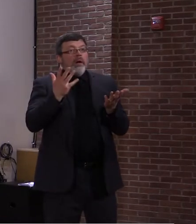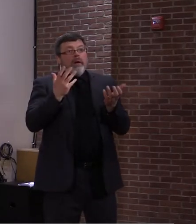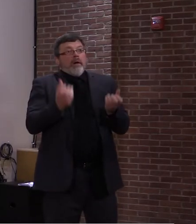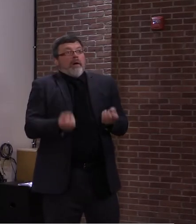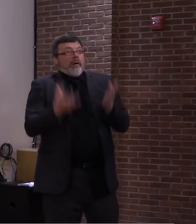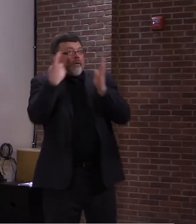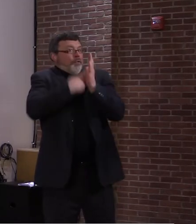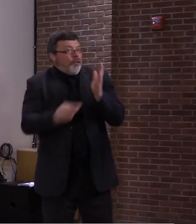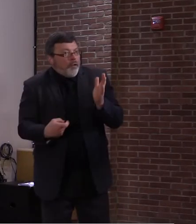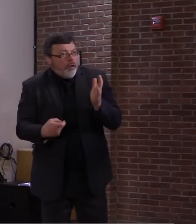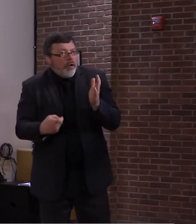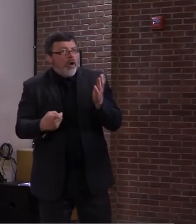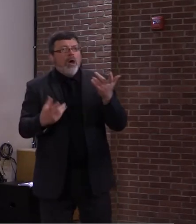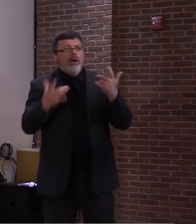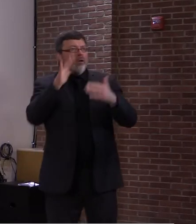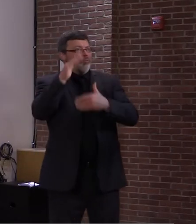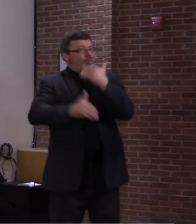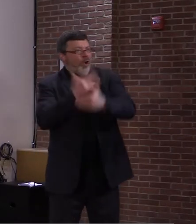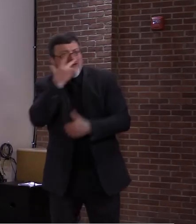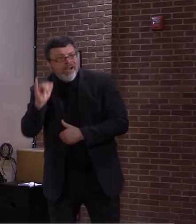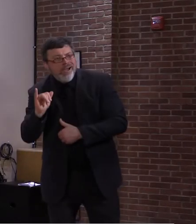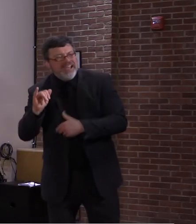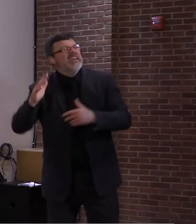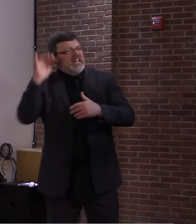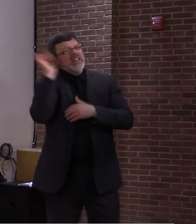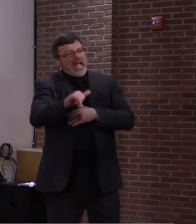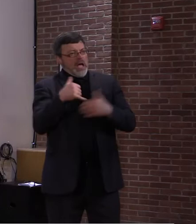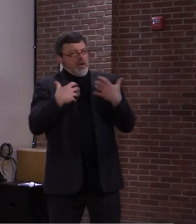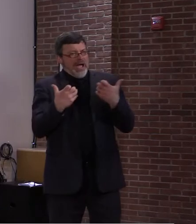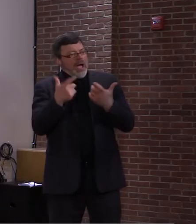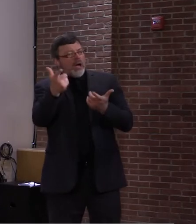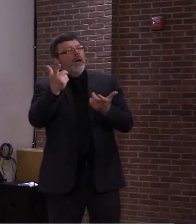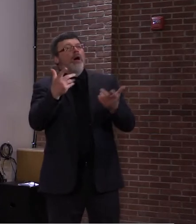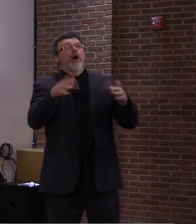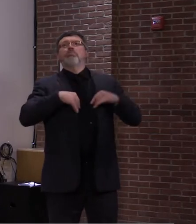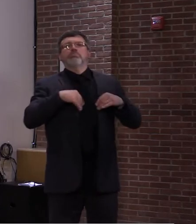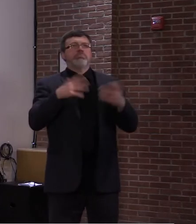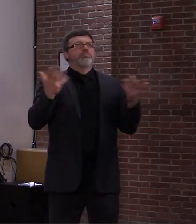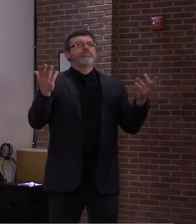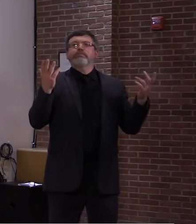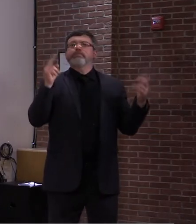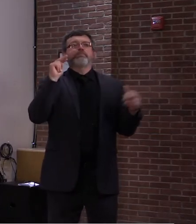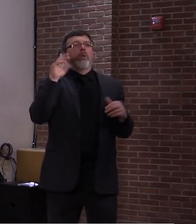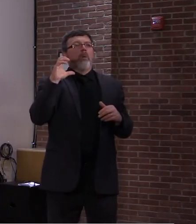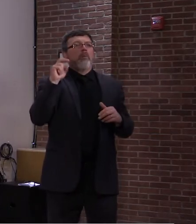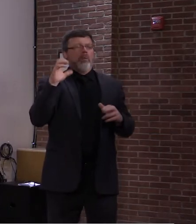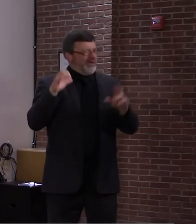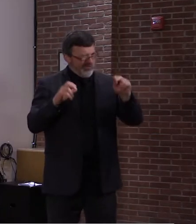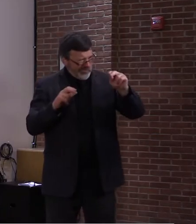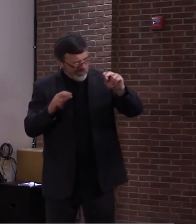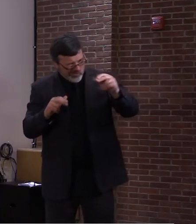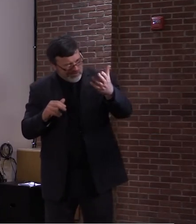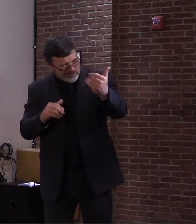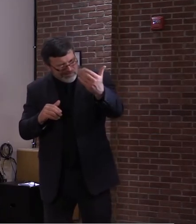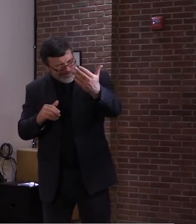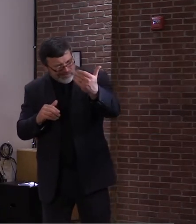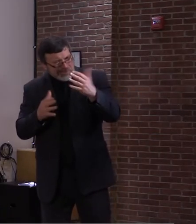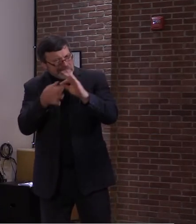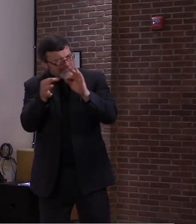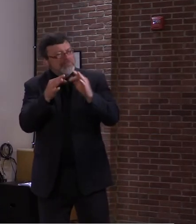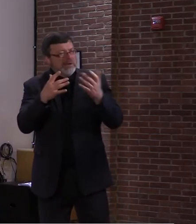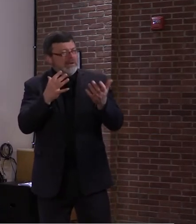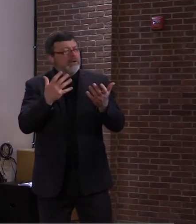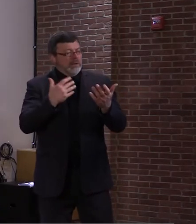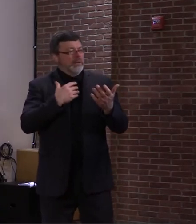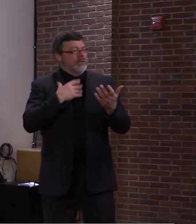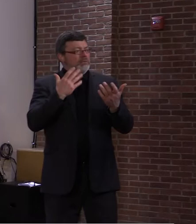other situations over the last dozen years or so. If we had this opportunity to go back with single payer,